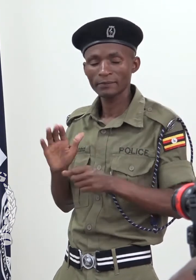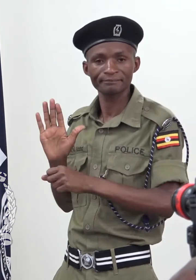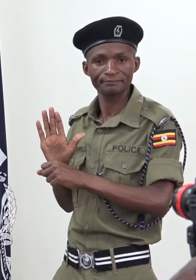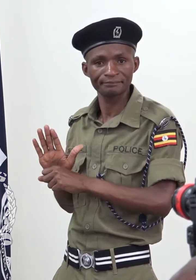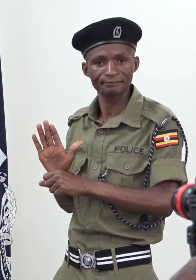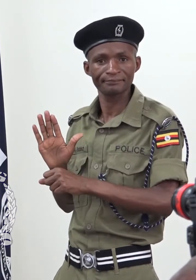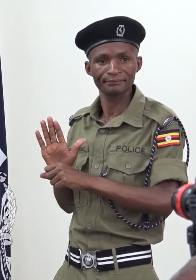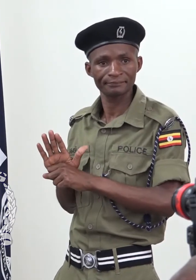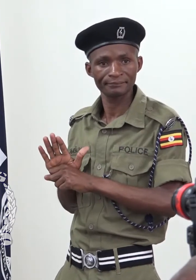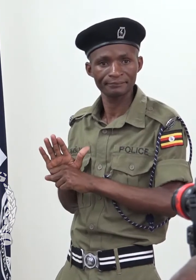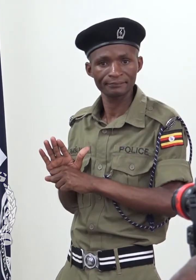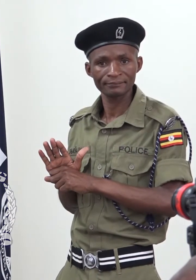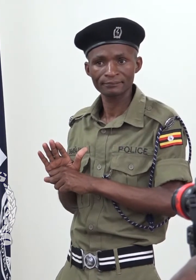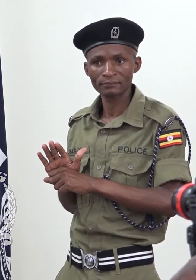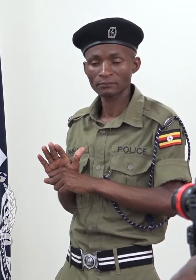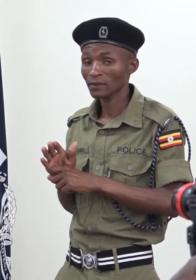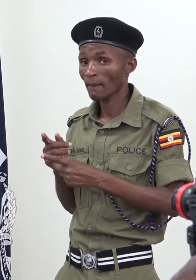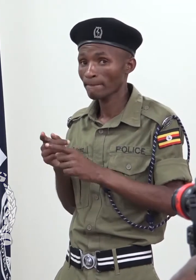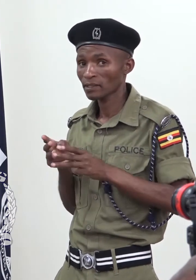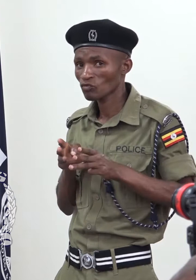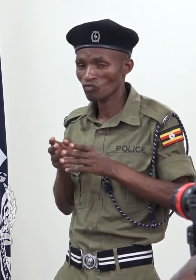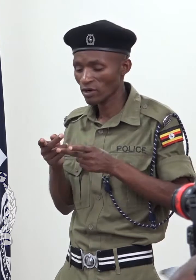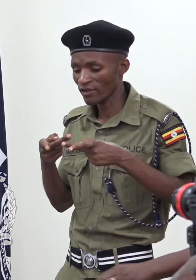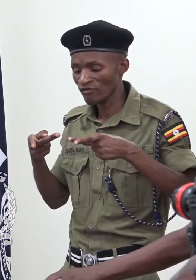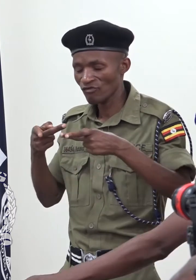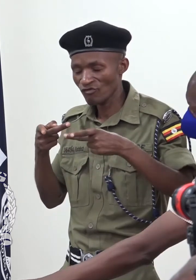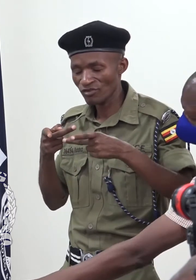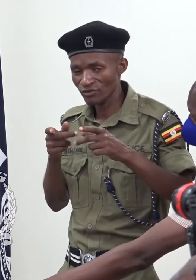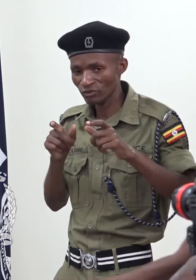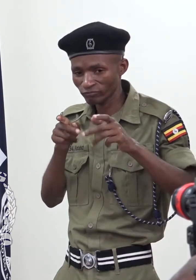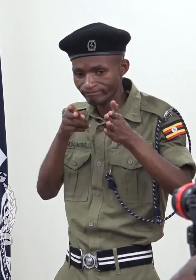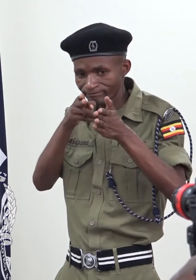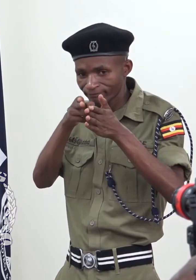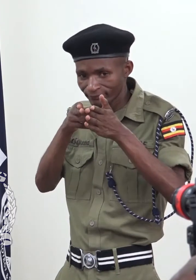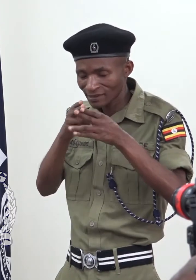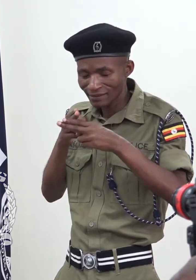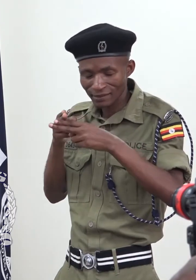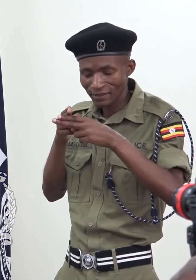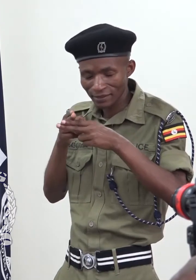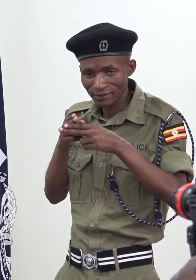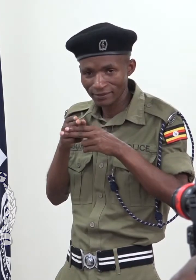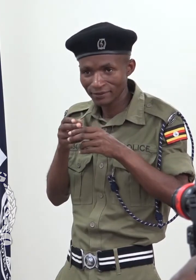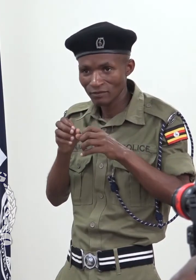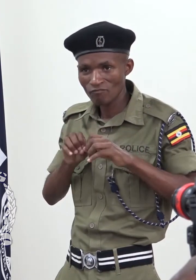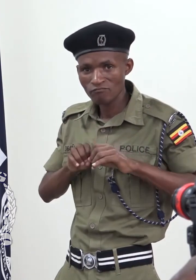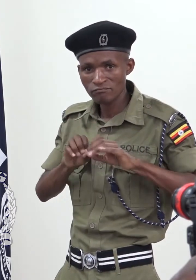and the way the video was captured, it was carefully captured, but we want to come out